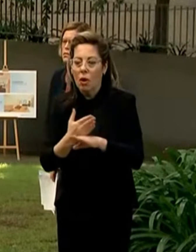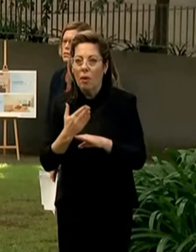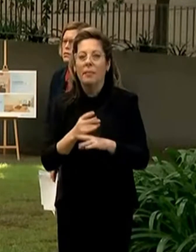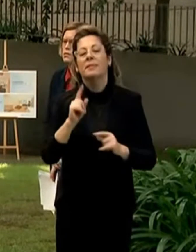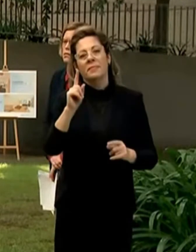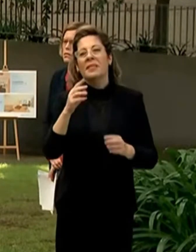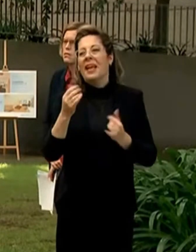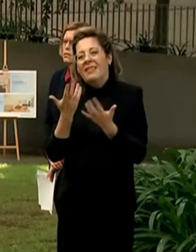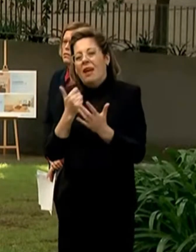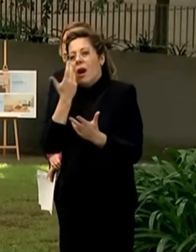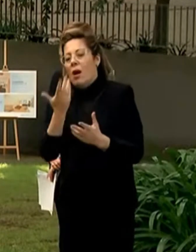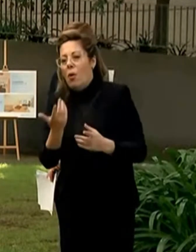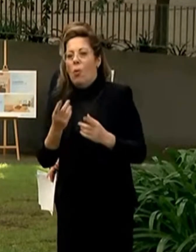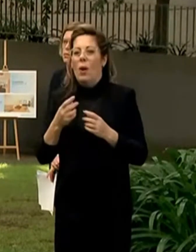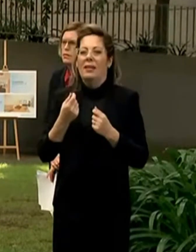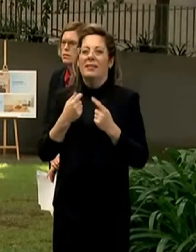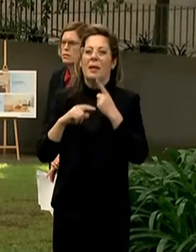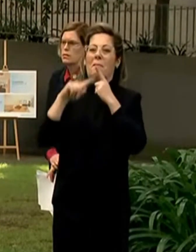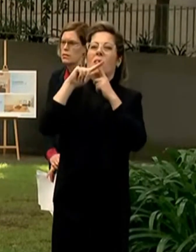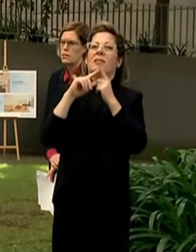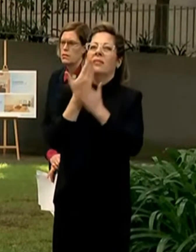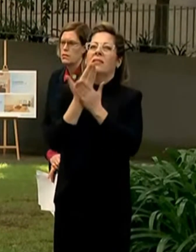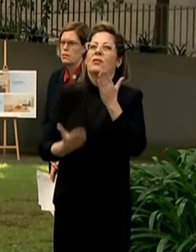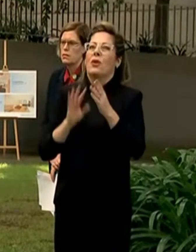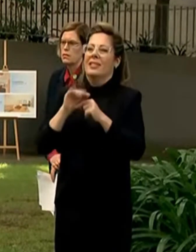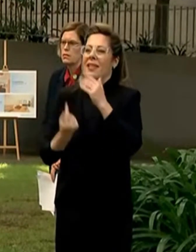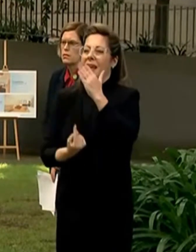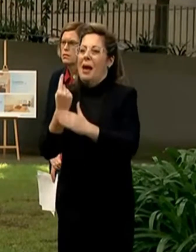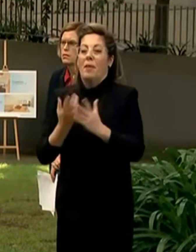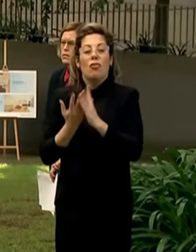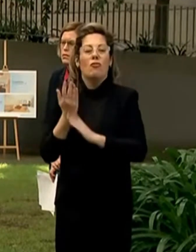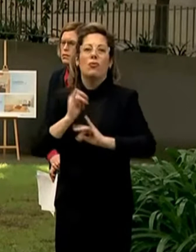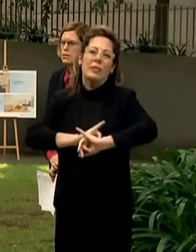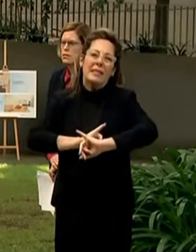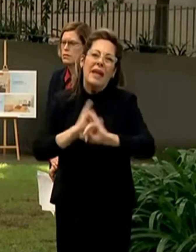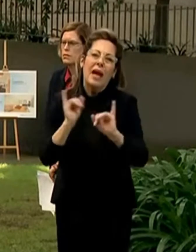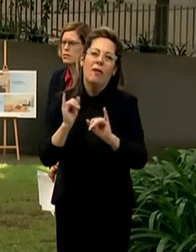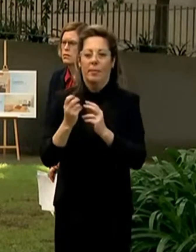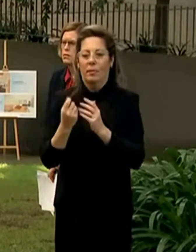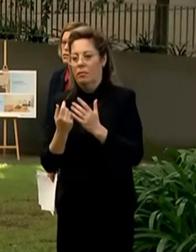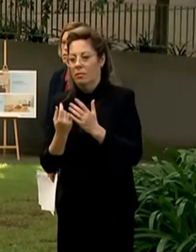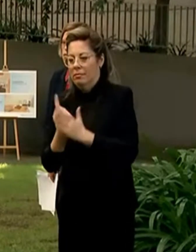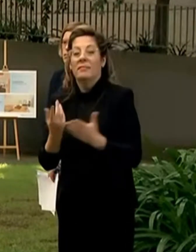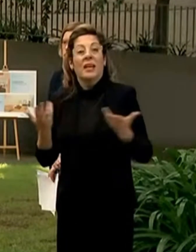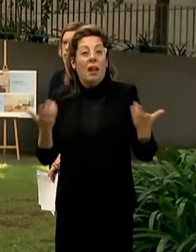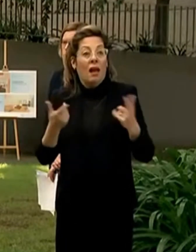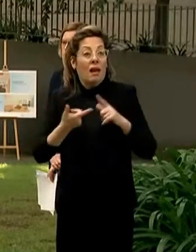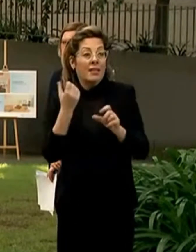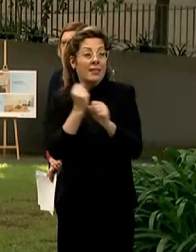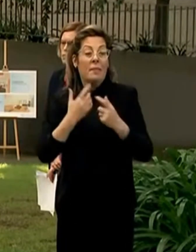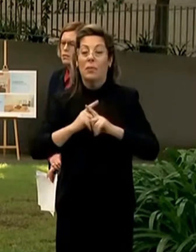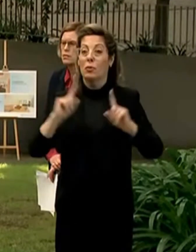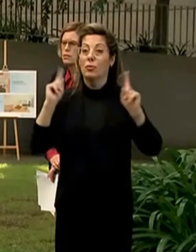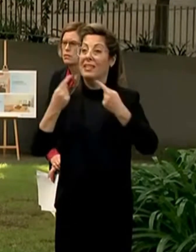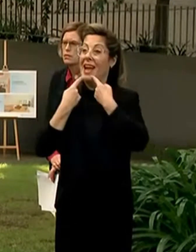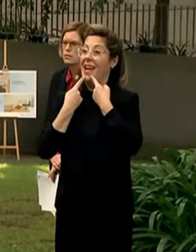silver linings. There are always heartening stories about how we've been able to support those most vulnerable, and that will continue. In today's announcement about the Mums and Bubs